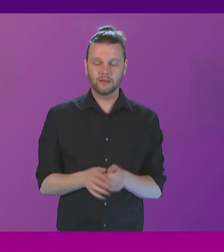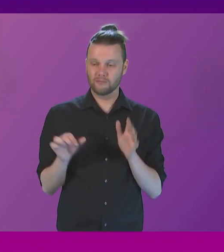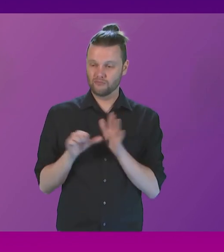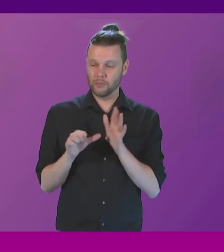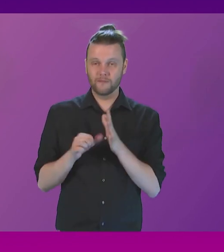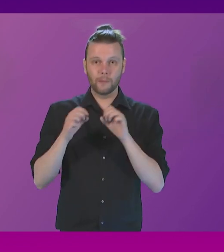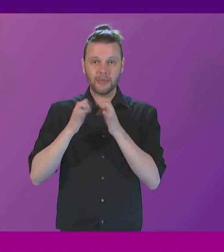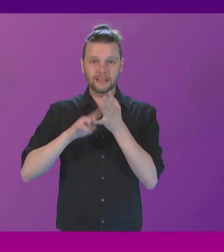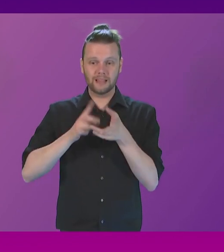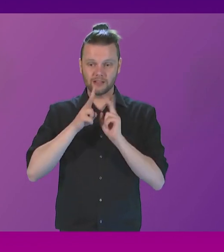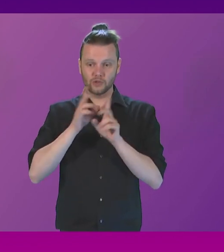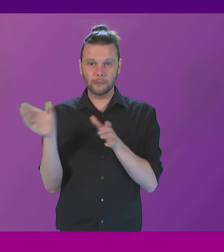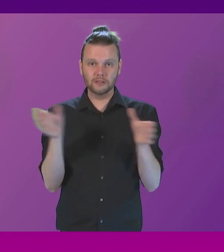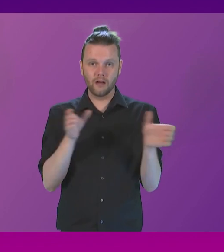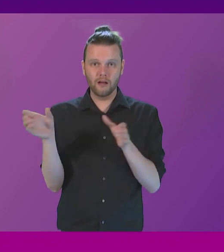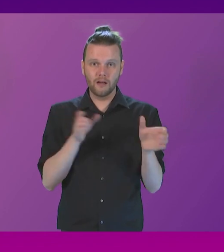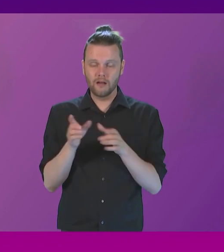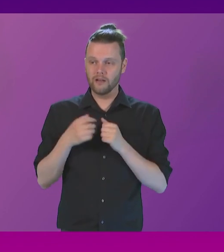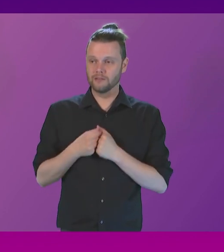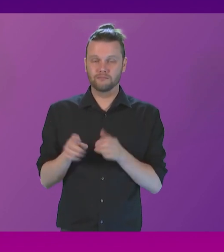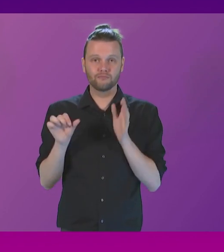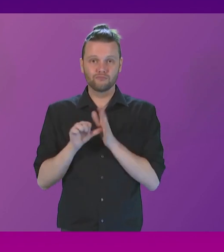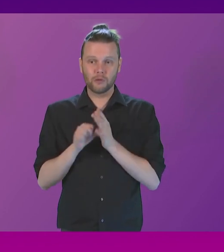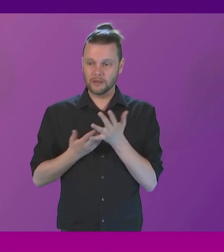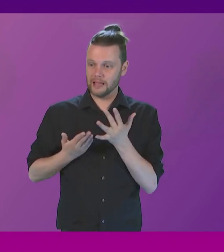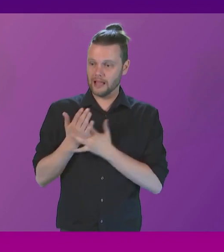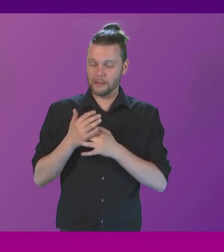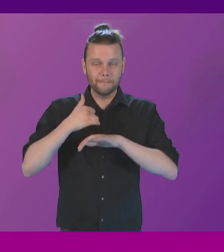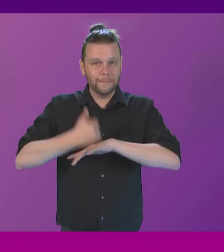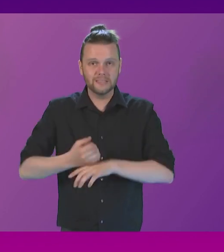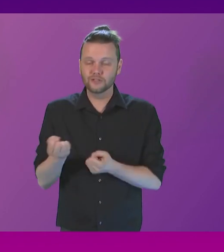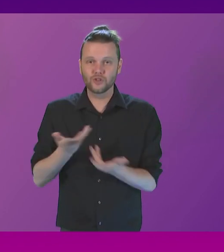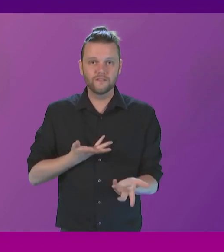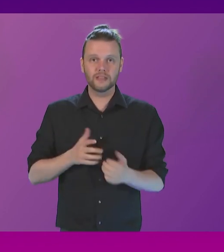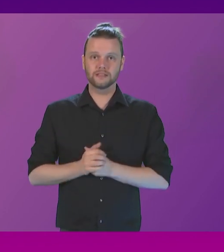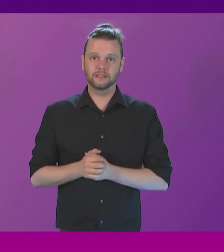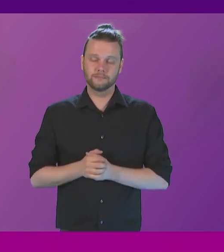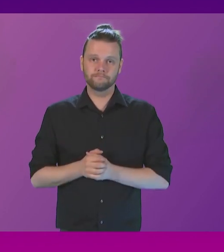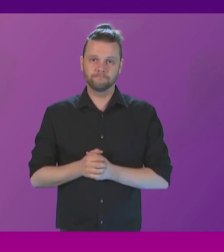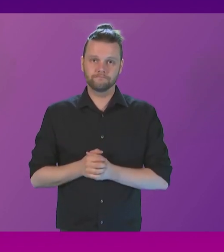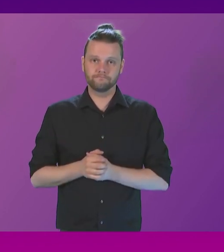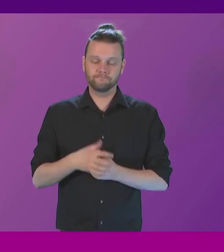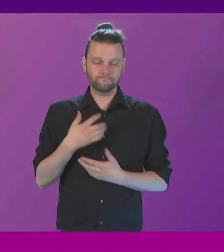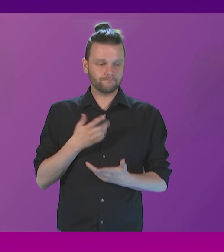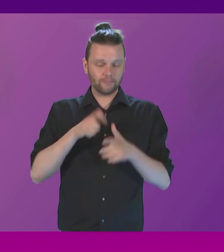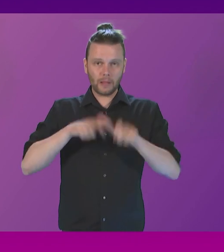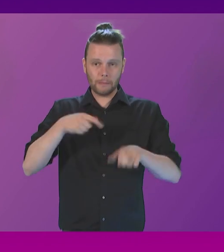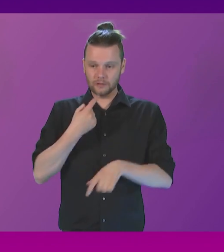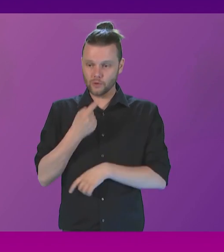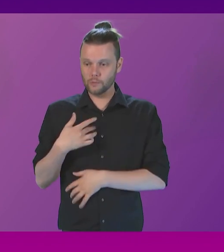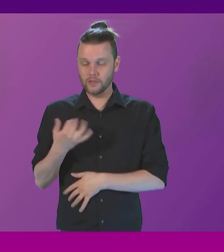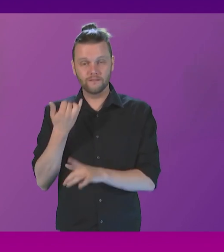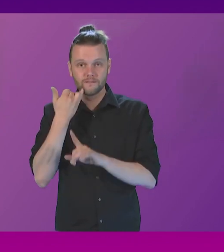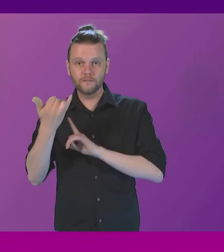BSL interpreters, problems accessing basic services, people told when they phone up,